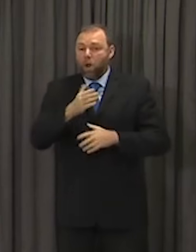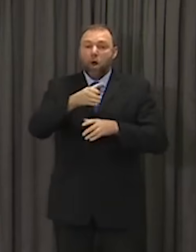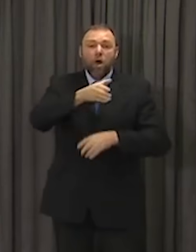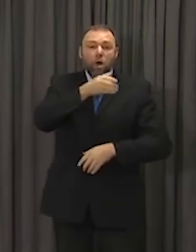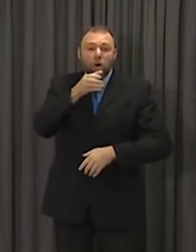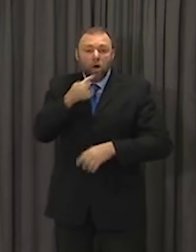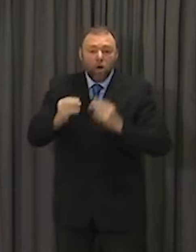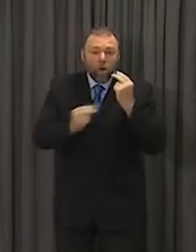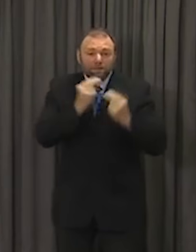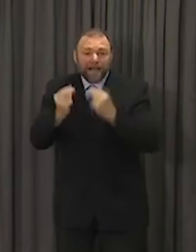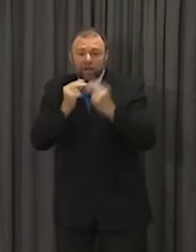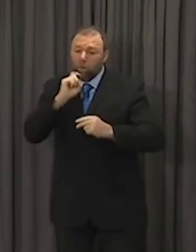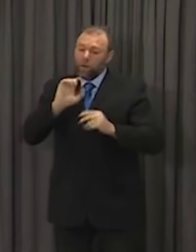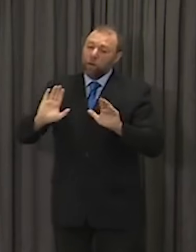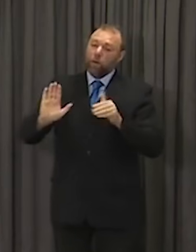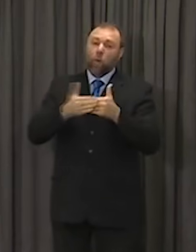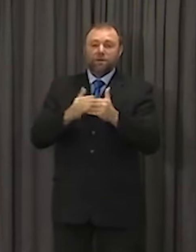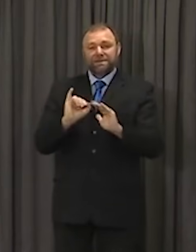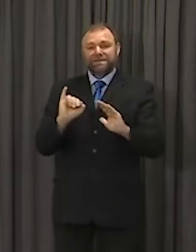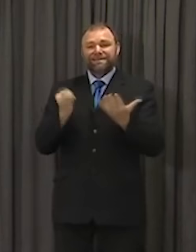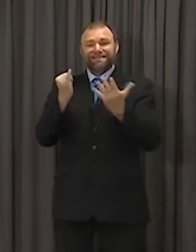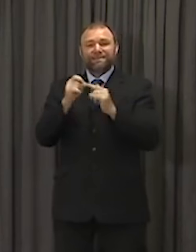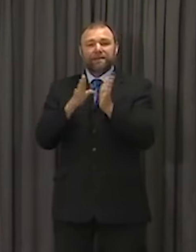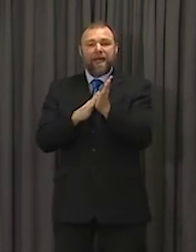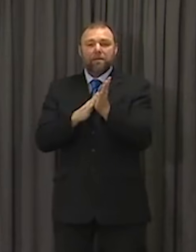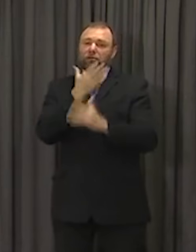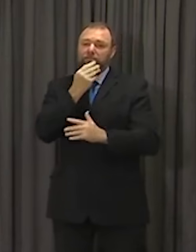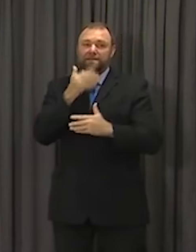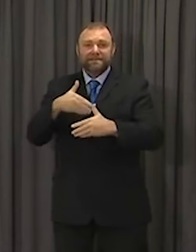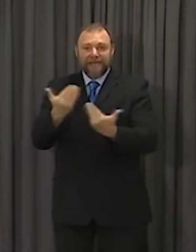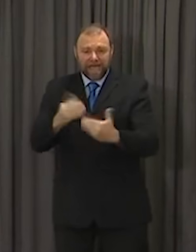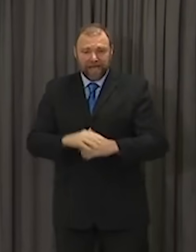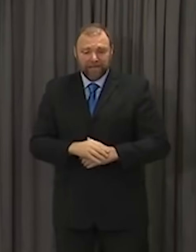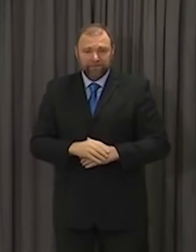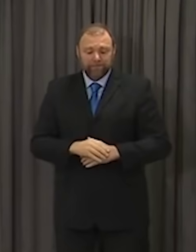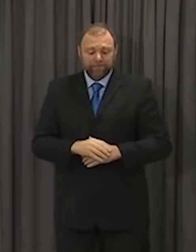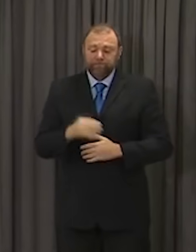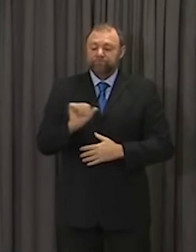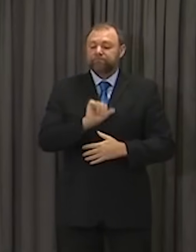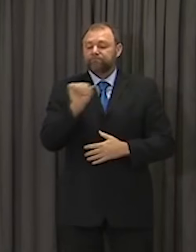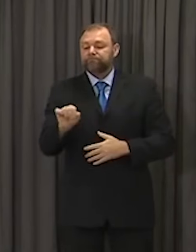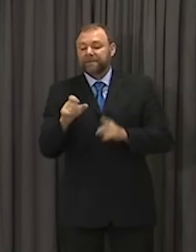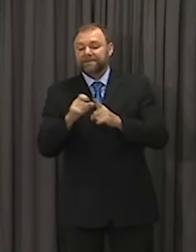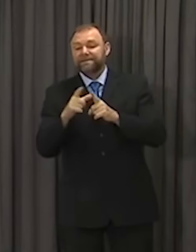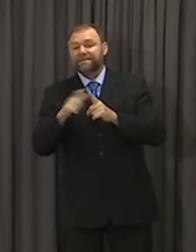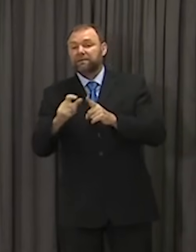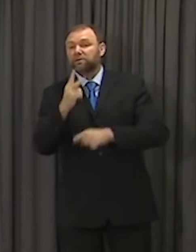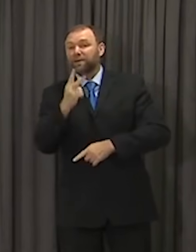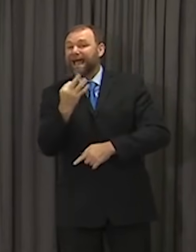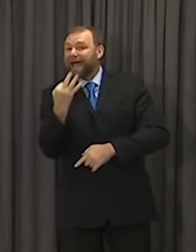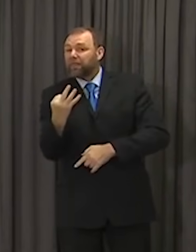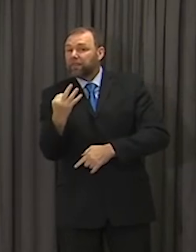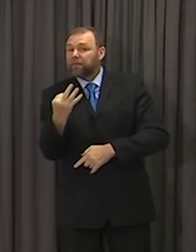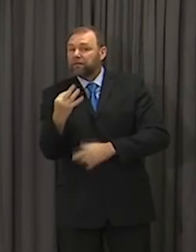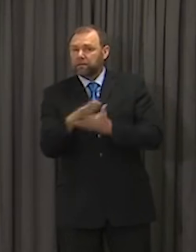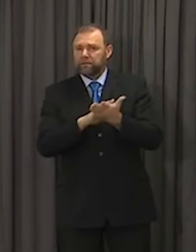6 p.m. on Christmas Day. And on December the 28th, at the end of the 5-day